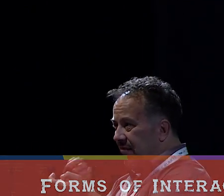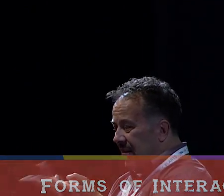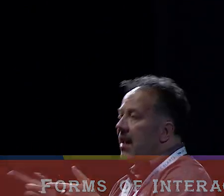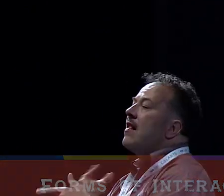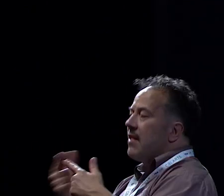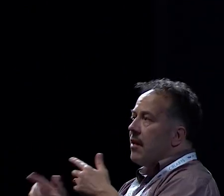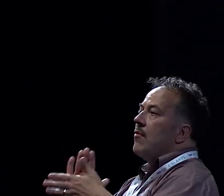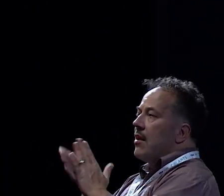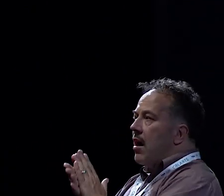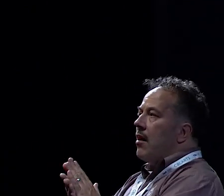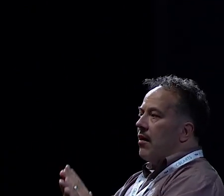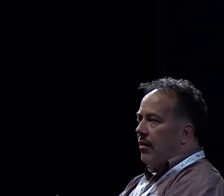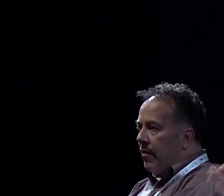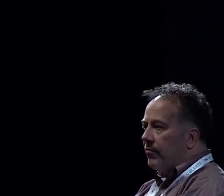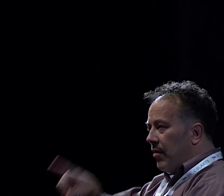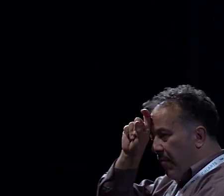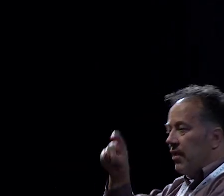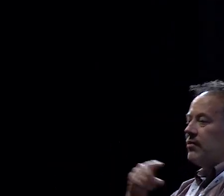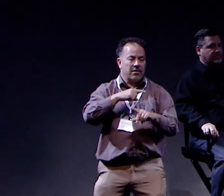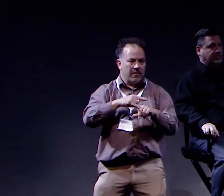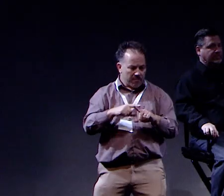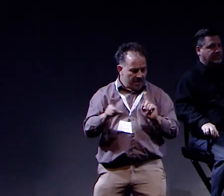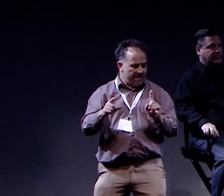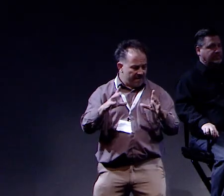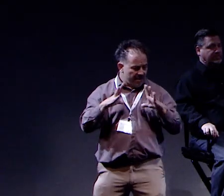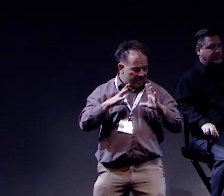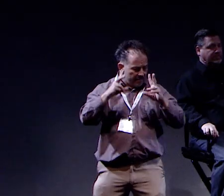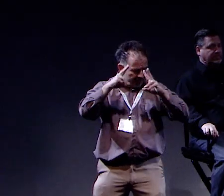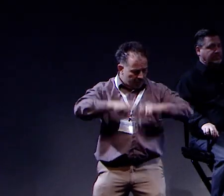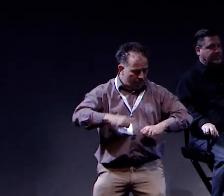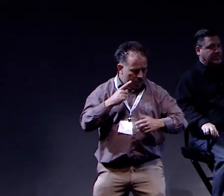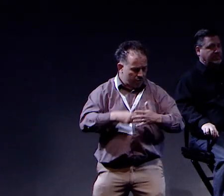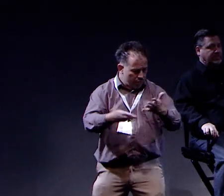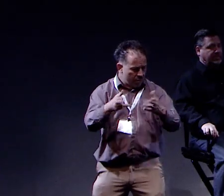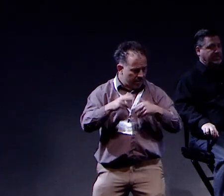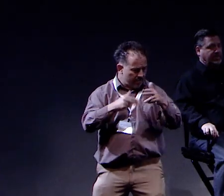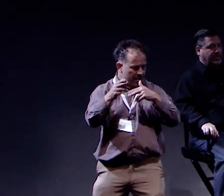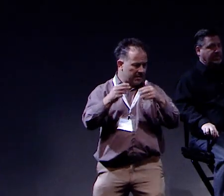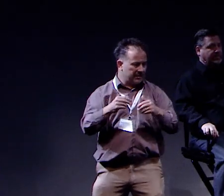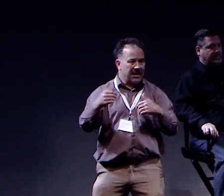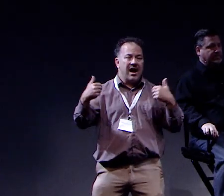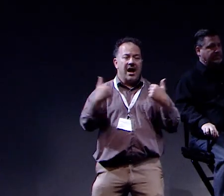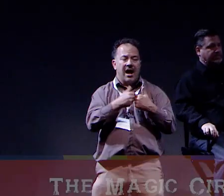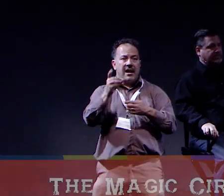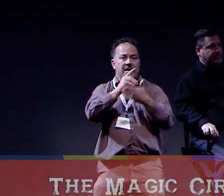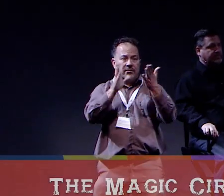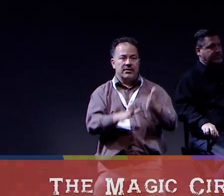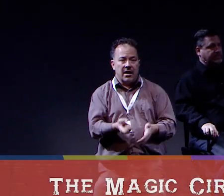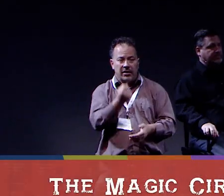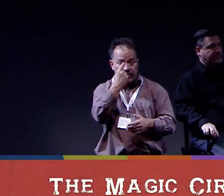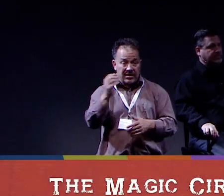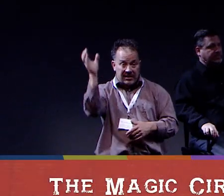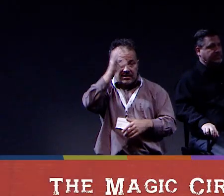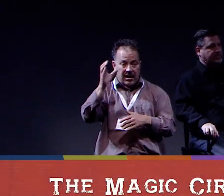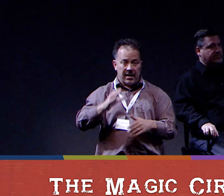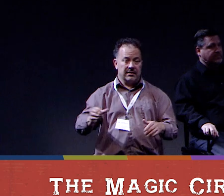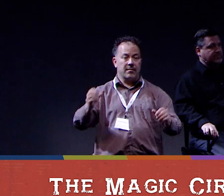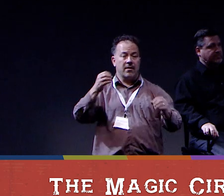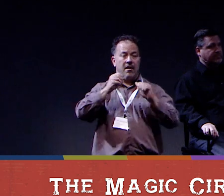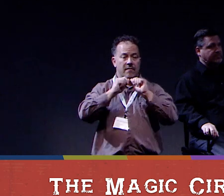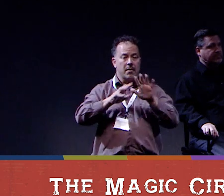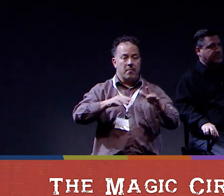Same form factor, but figure out what you want to build. A game designer understands the concept of the magic